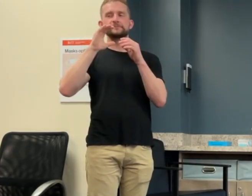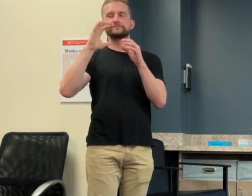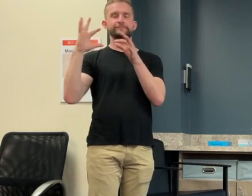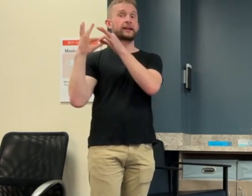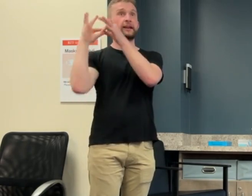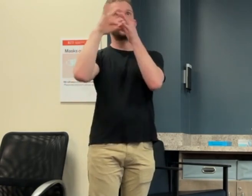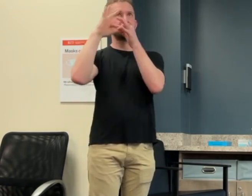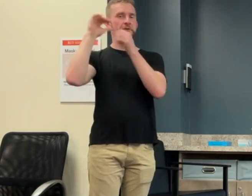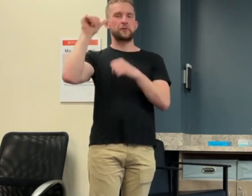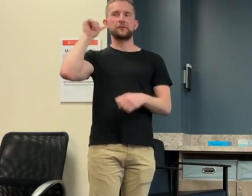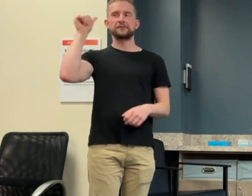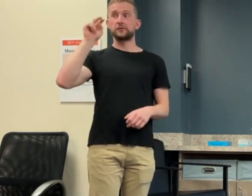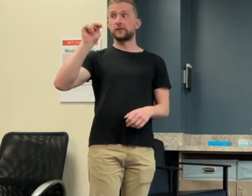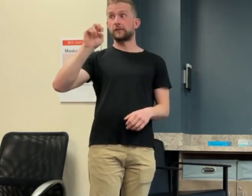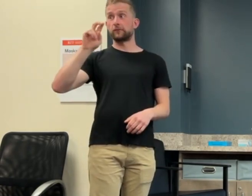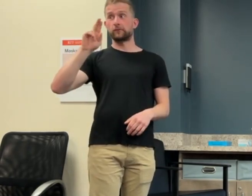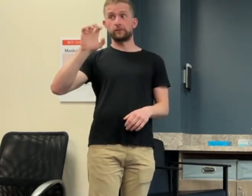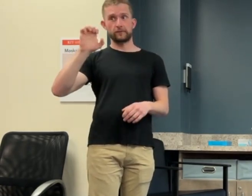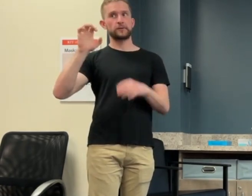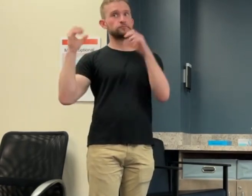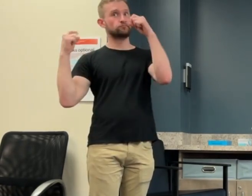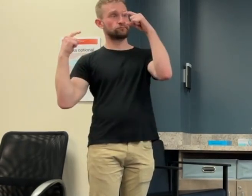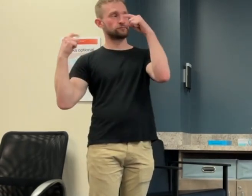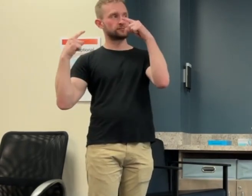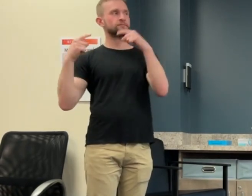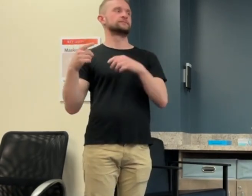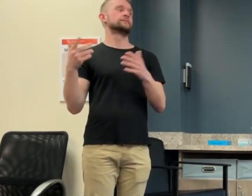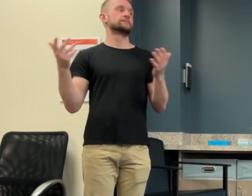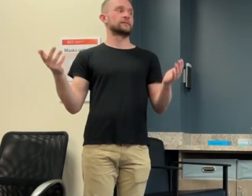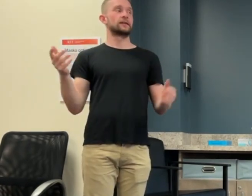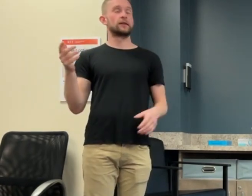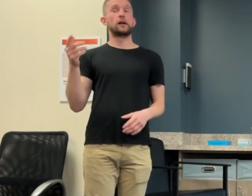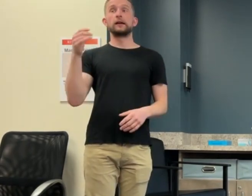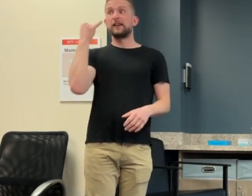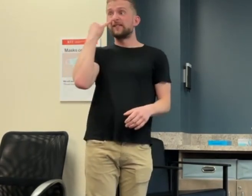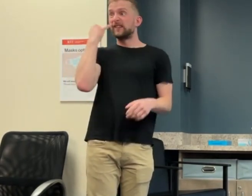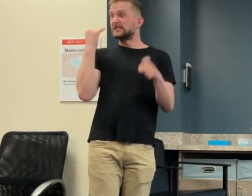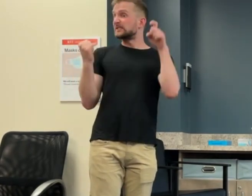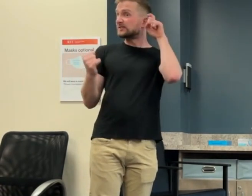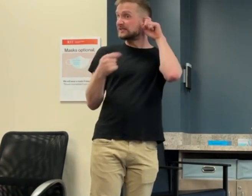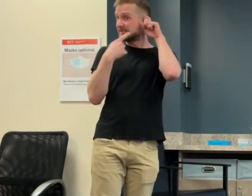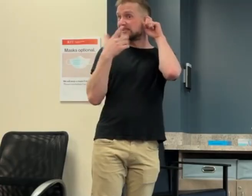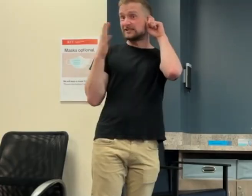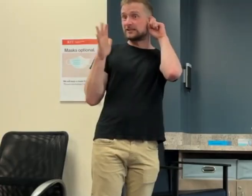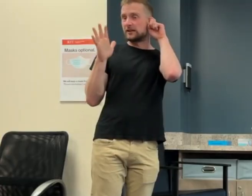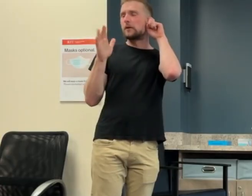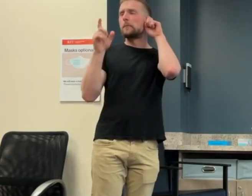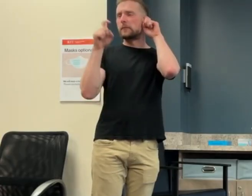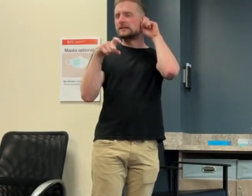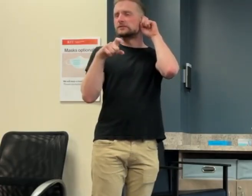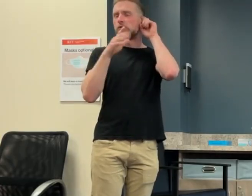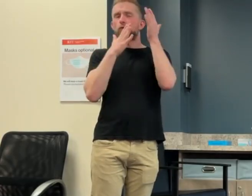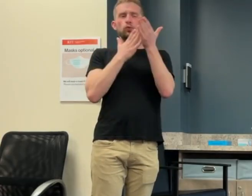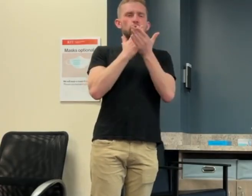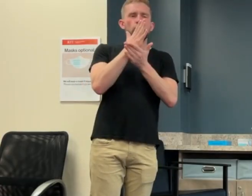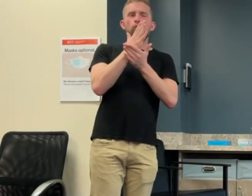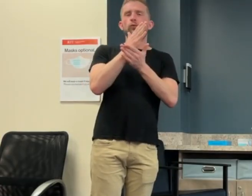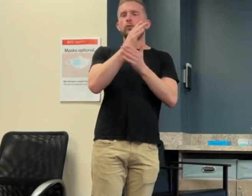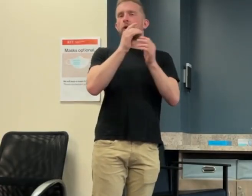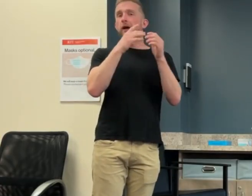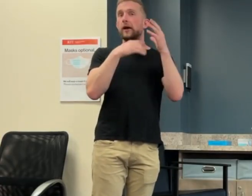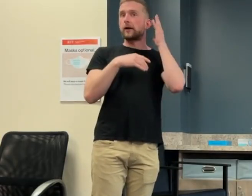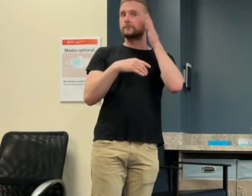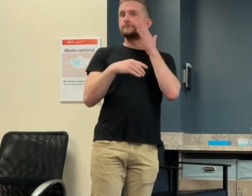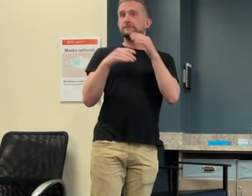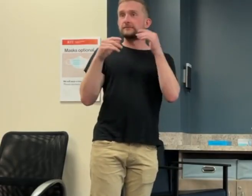if you're wearing a hearing aid, it has to go through all of those parts of the ear first. It has to go through the outer ear, it has to